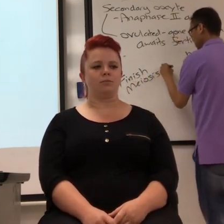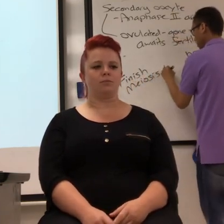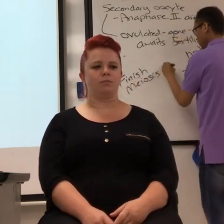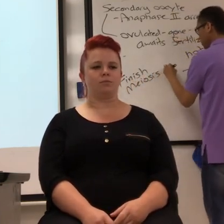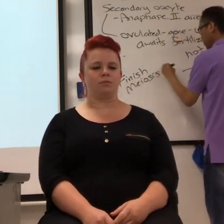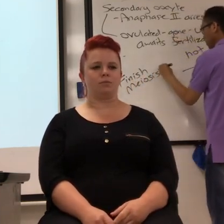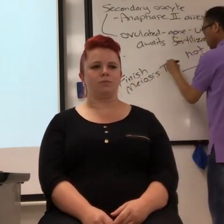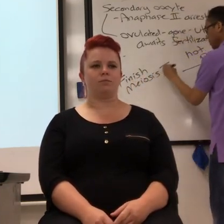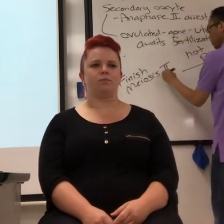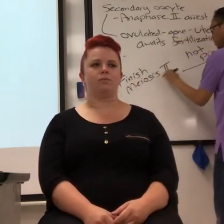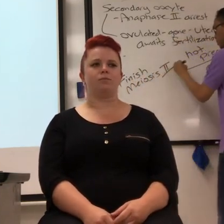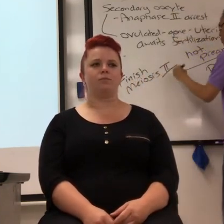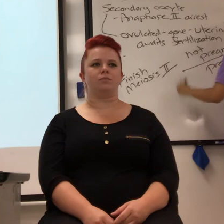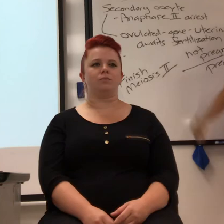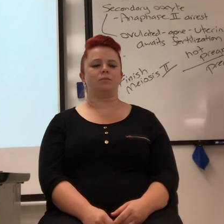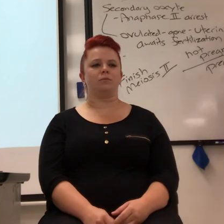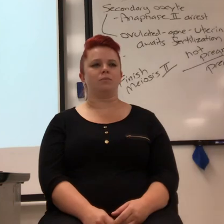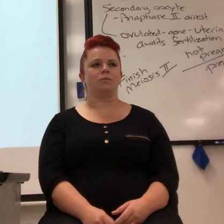meiosis